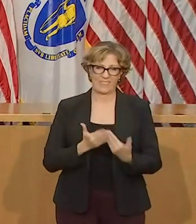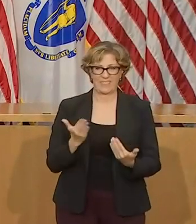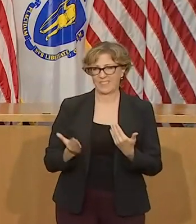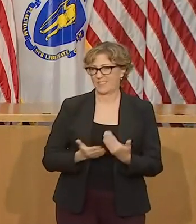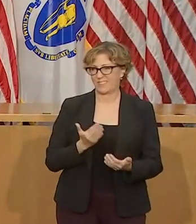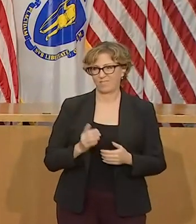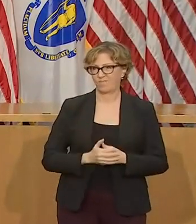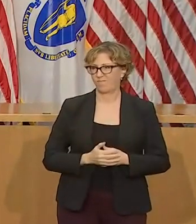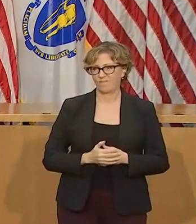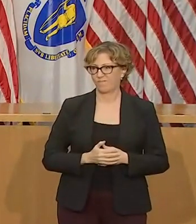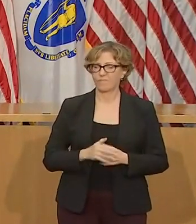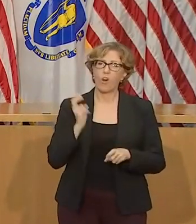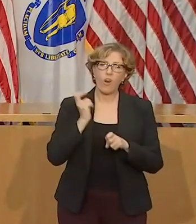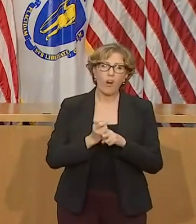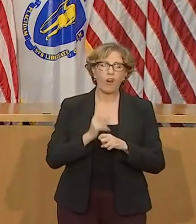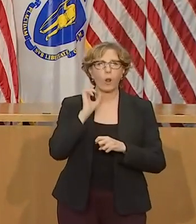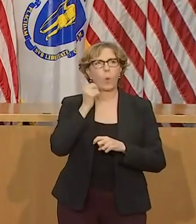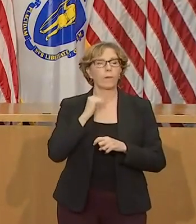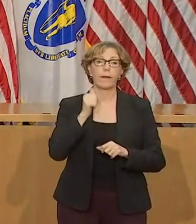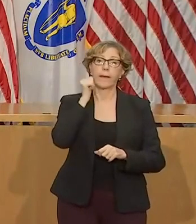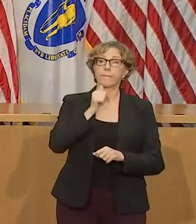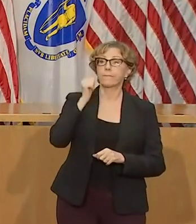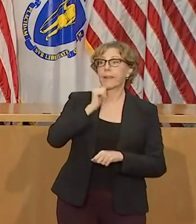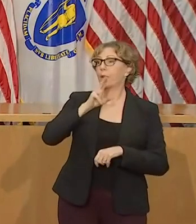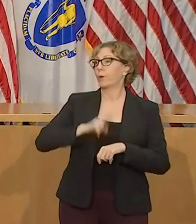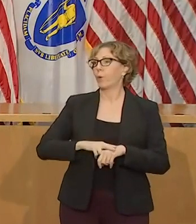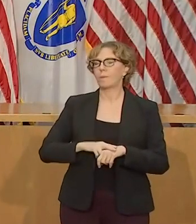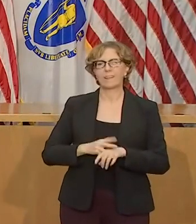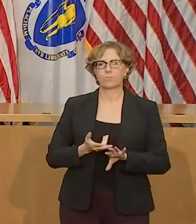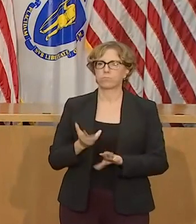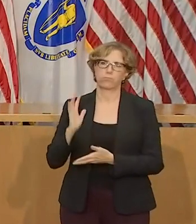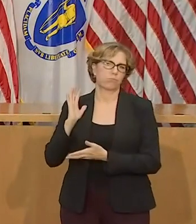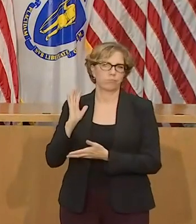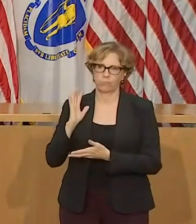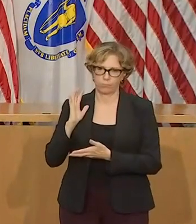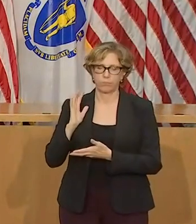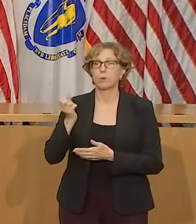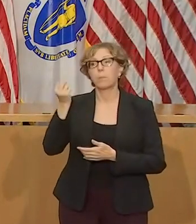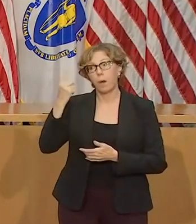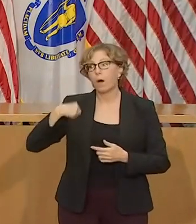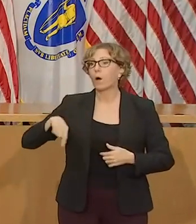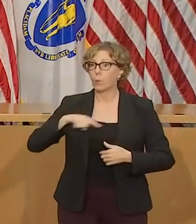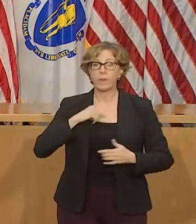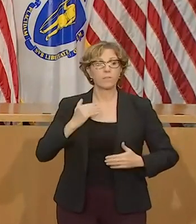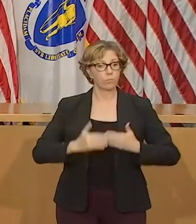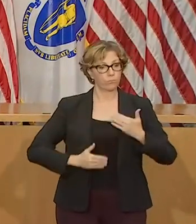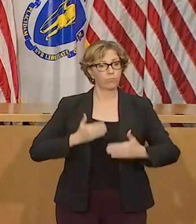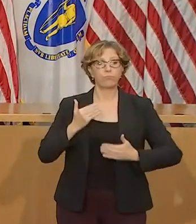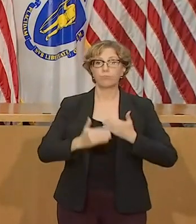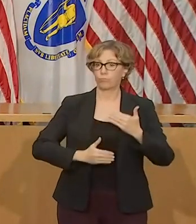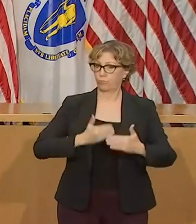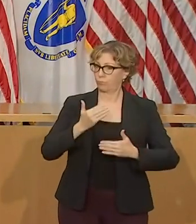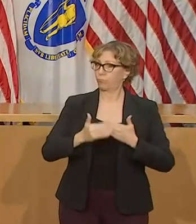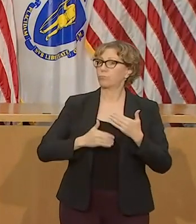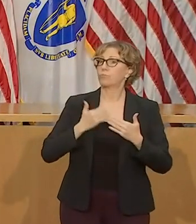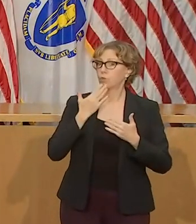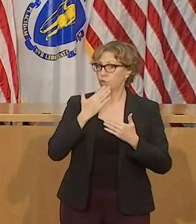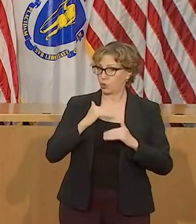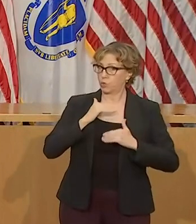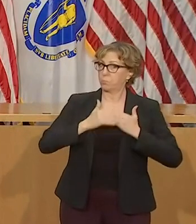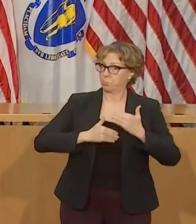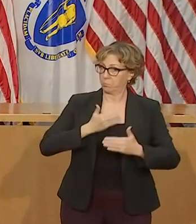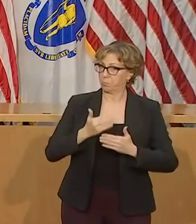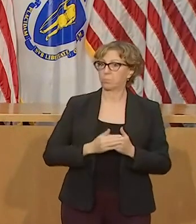us to keep up with our daily routines. But we've made a lot of progress in containing COVID-19. Our hospitals are